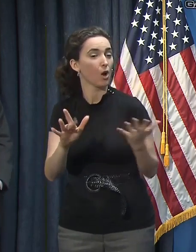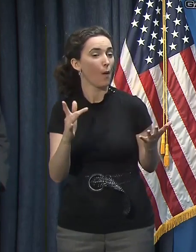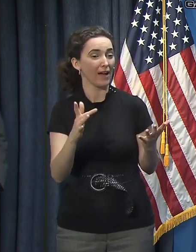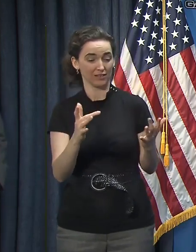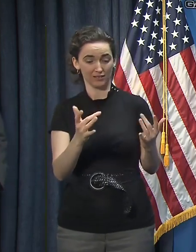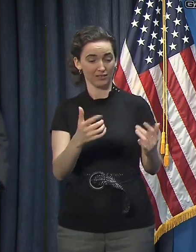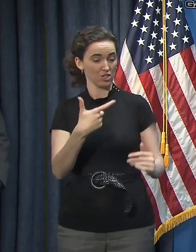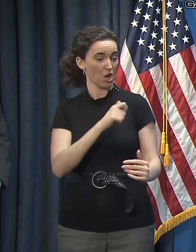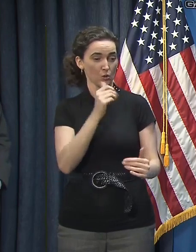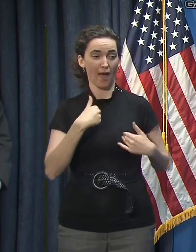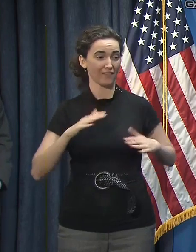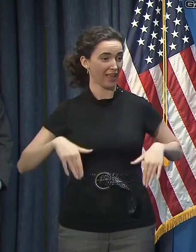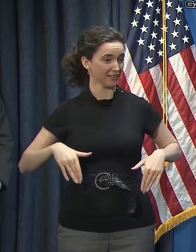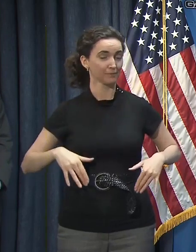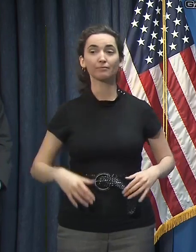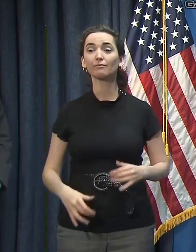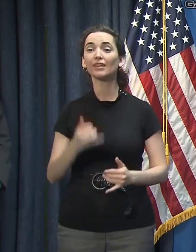vaccine.